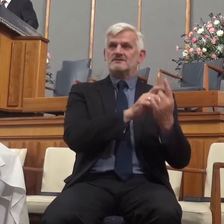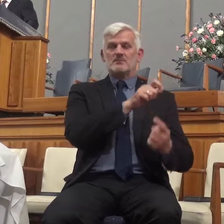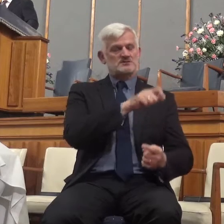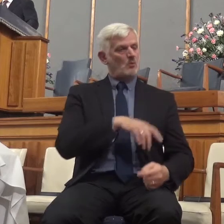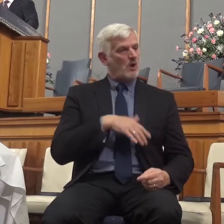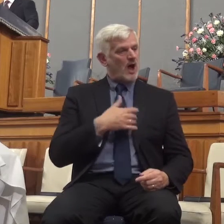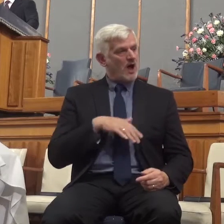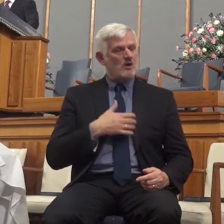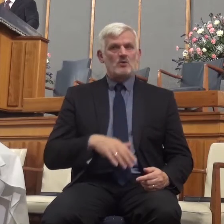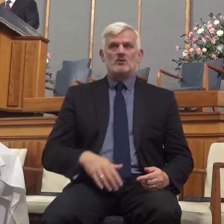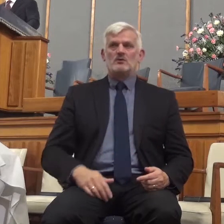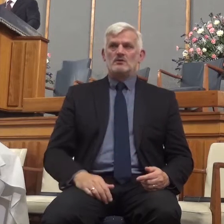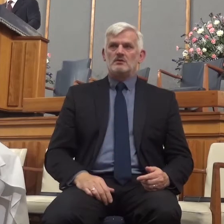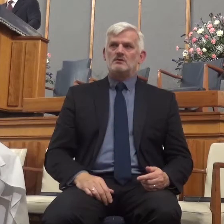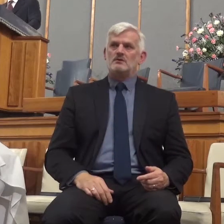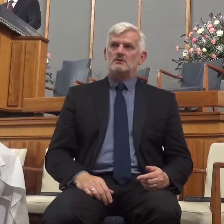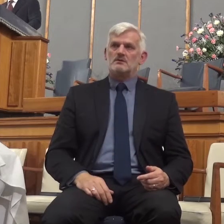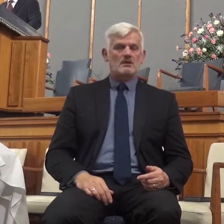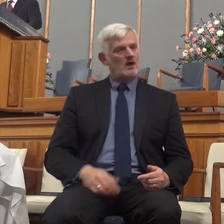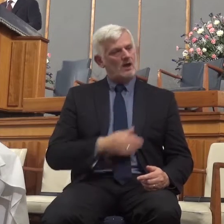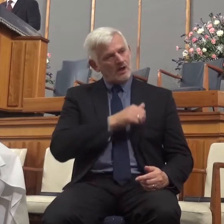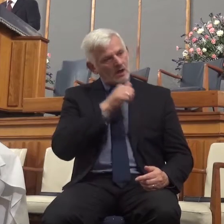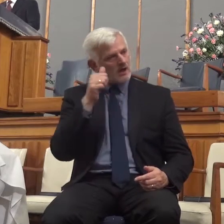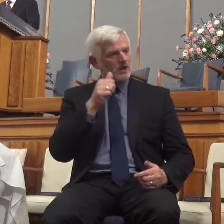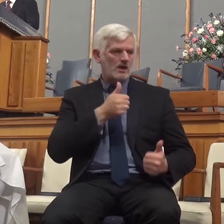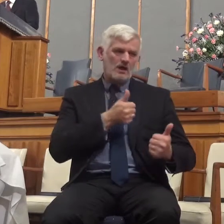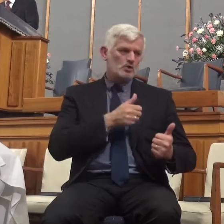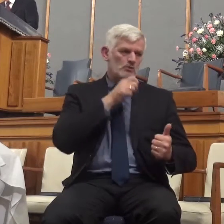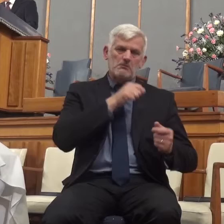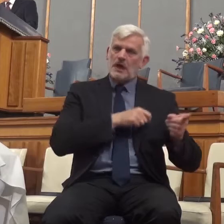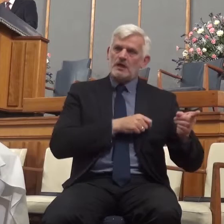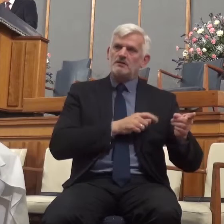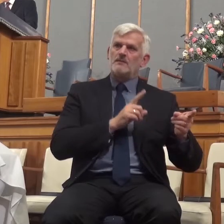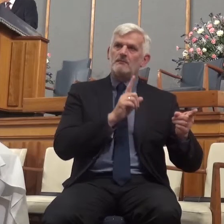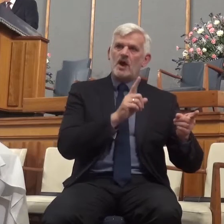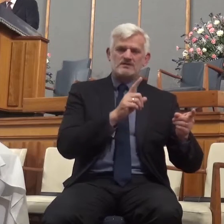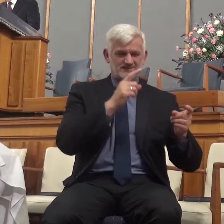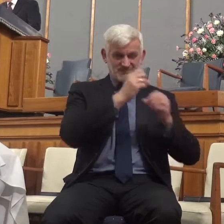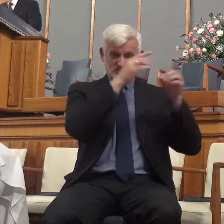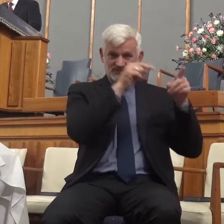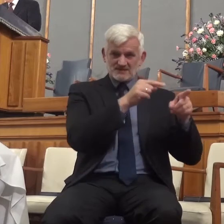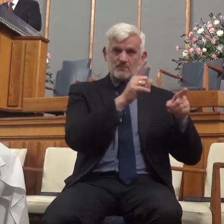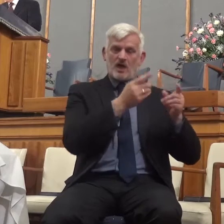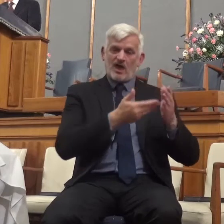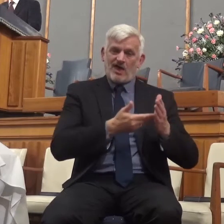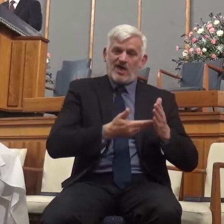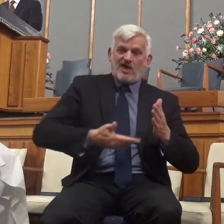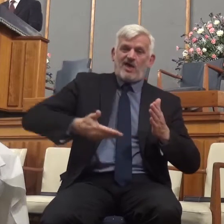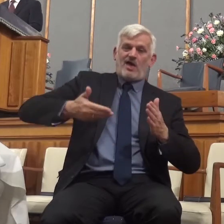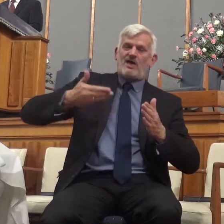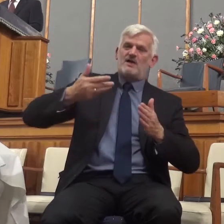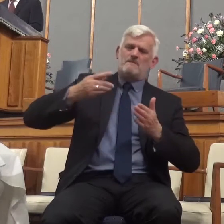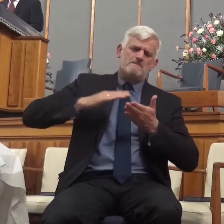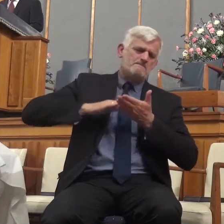you multiply that many, many times. You're talking about God. He is good in